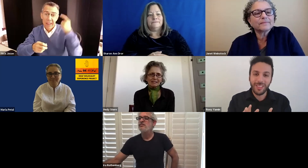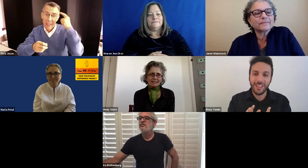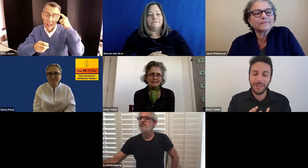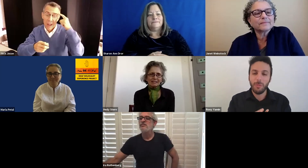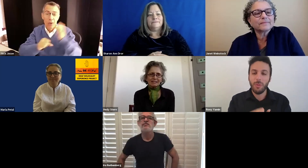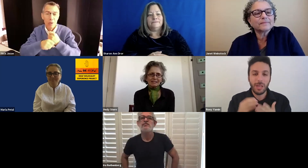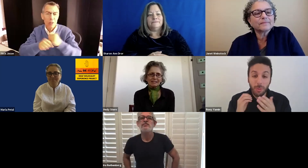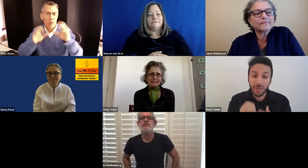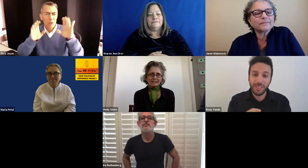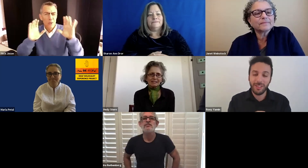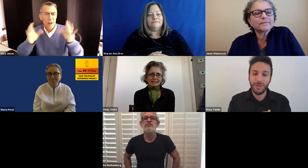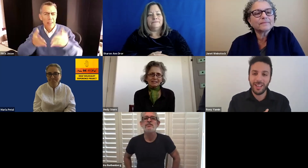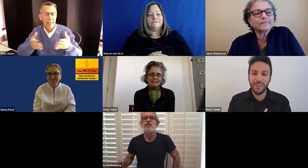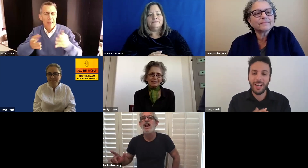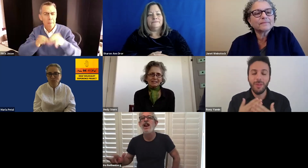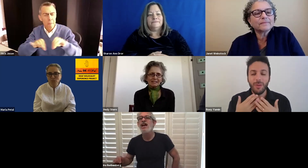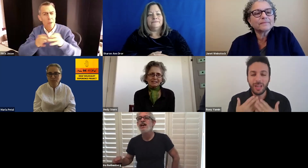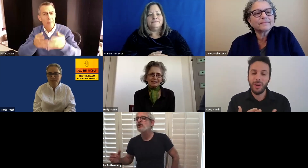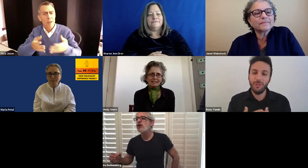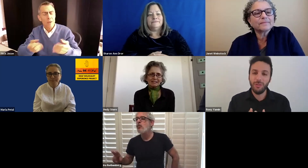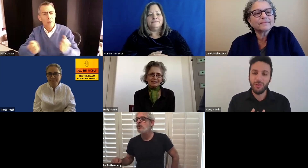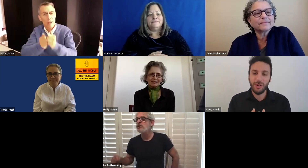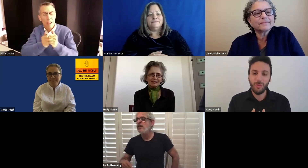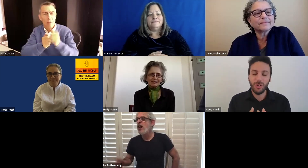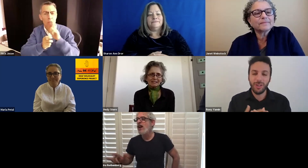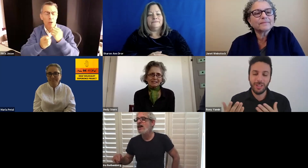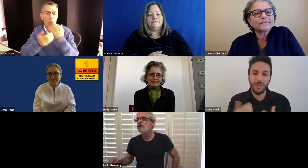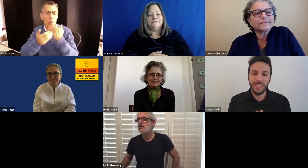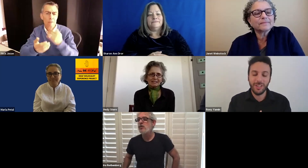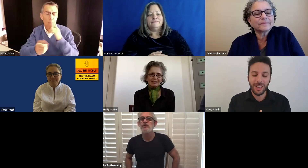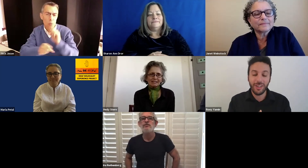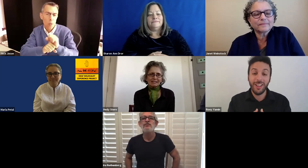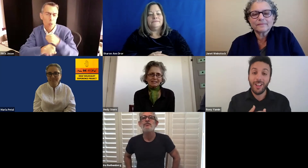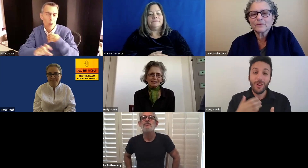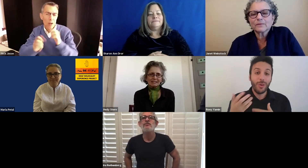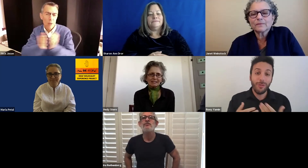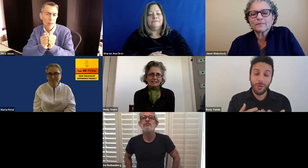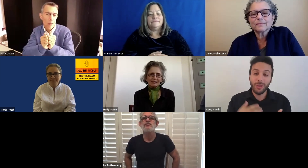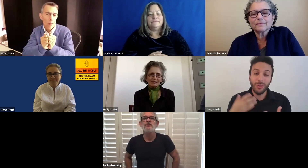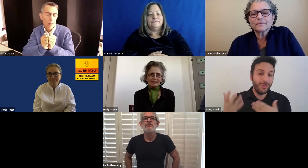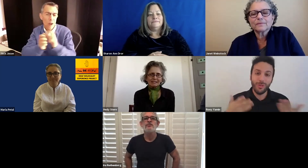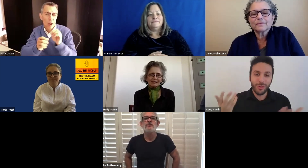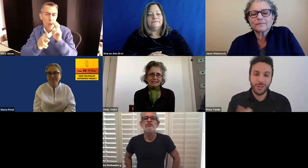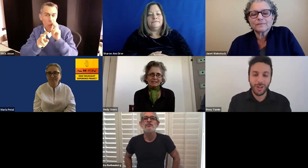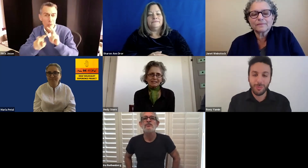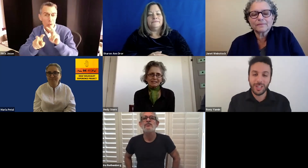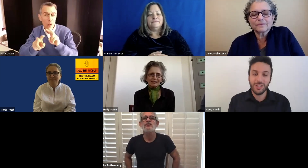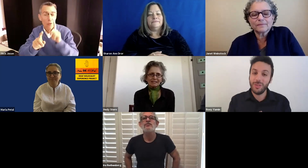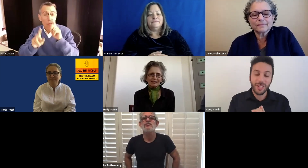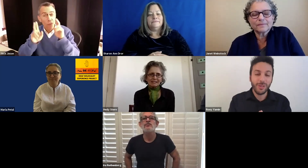thing, important thing together. And I'm really grateful for the work that we did together and looking forward for future collaborations. So thank you so